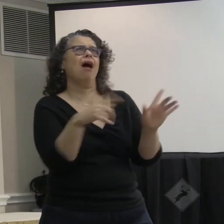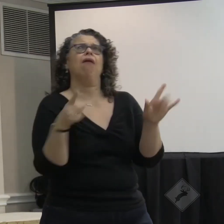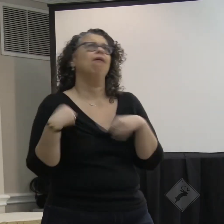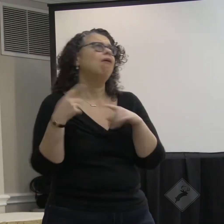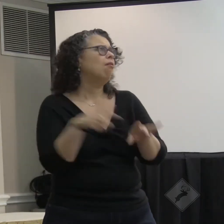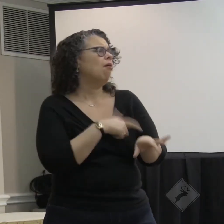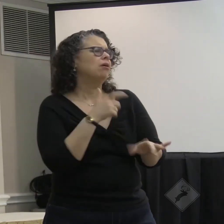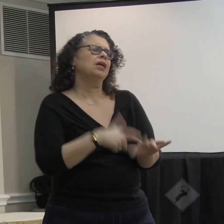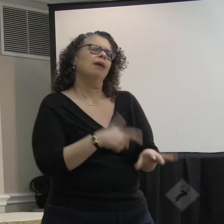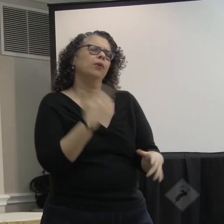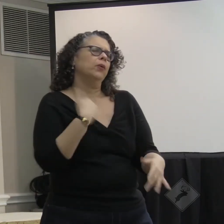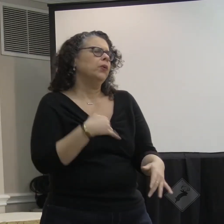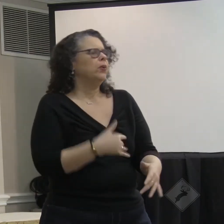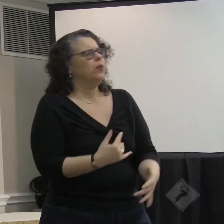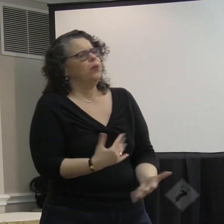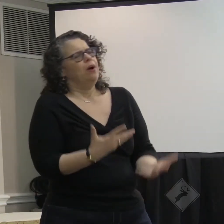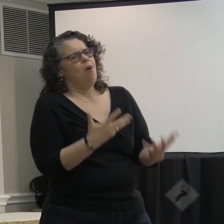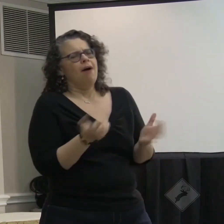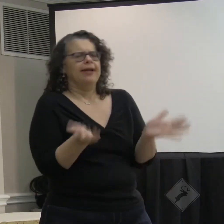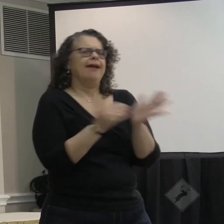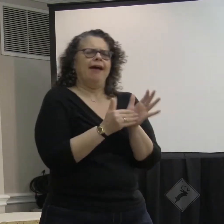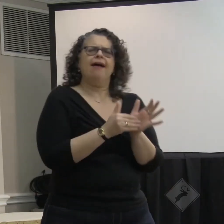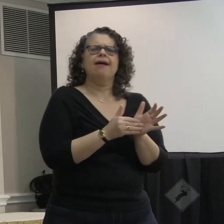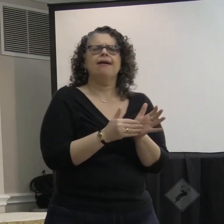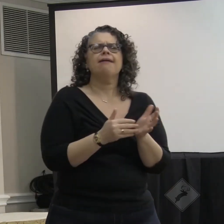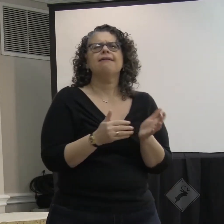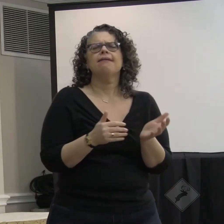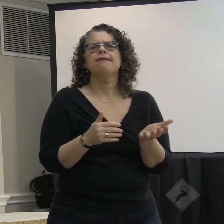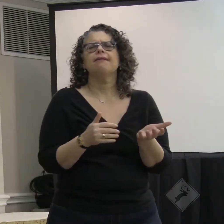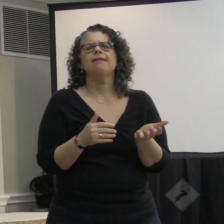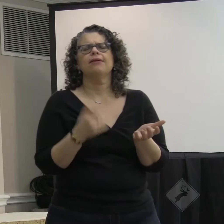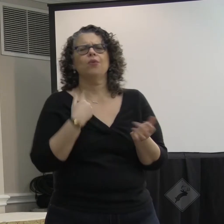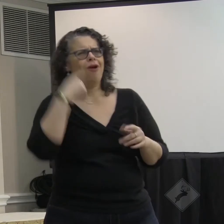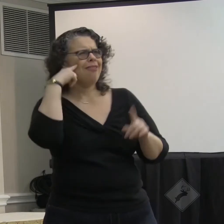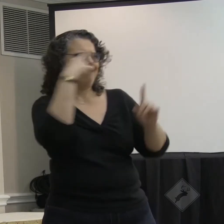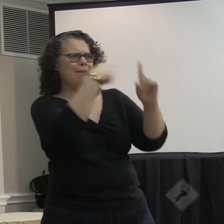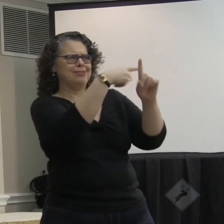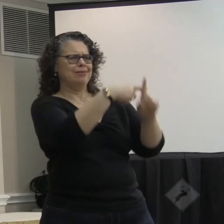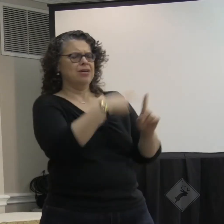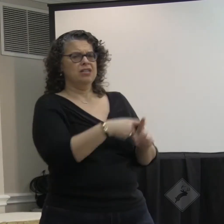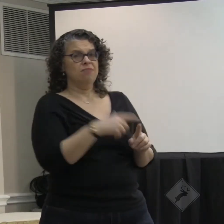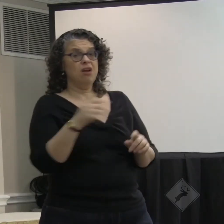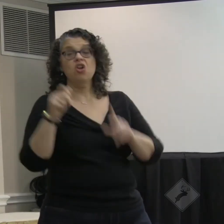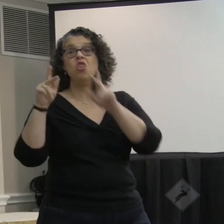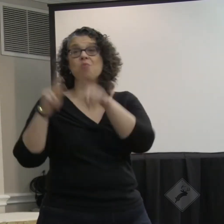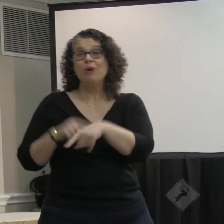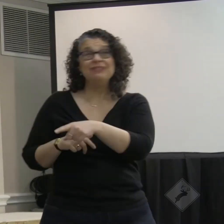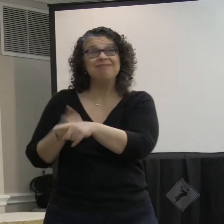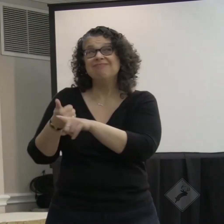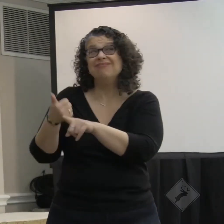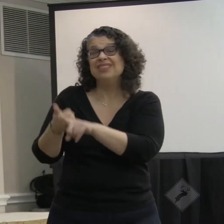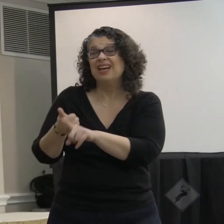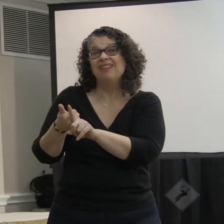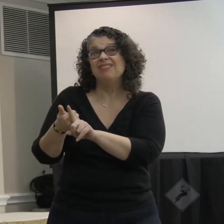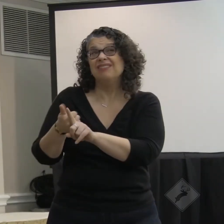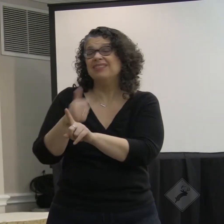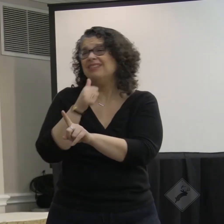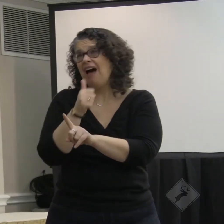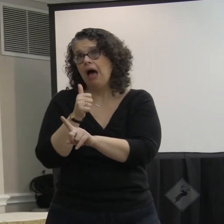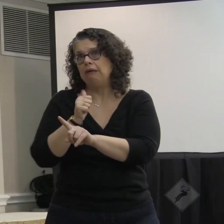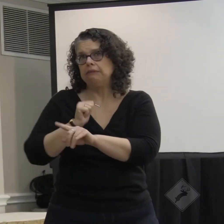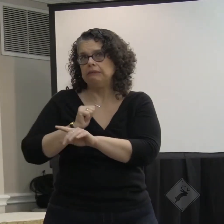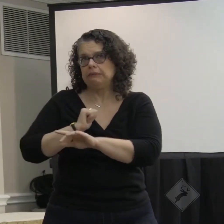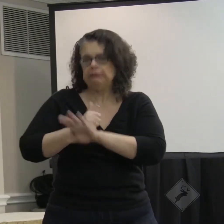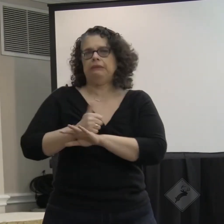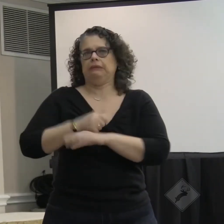really makes me want to do that again. You know, we're thinking of all the positive. Somebody who is not kinky, who is not hardwired